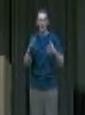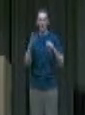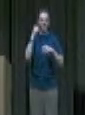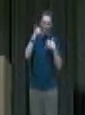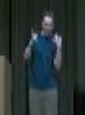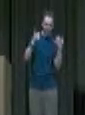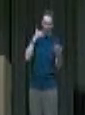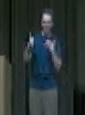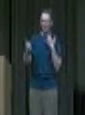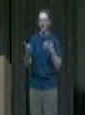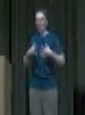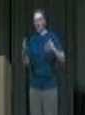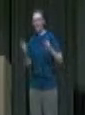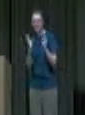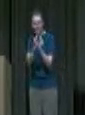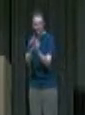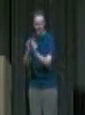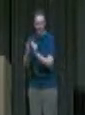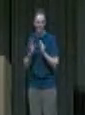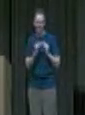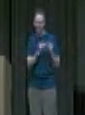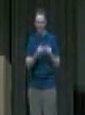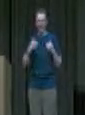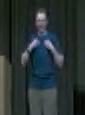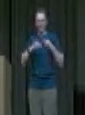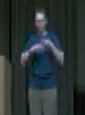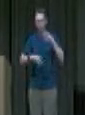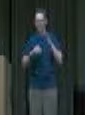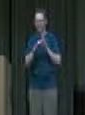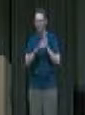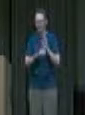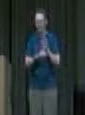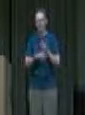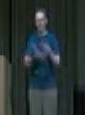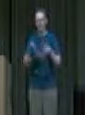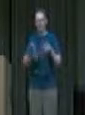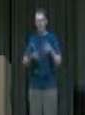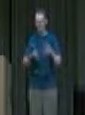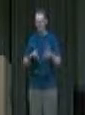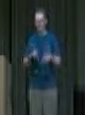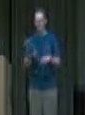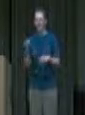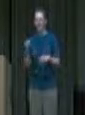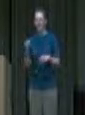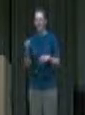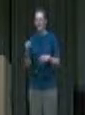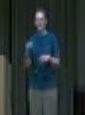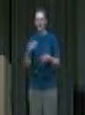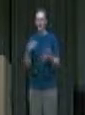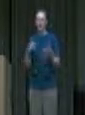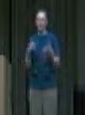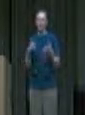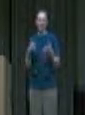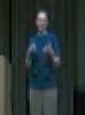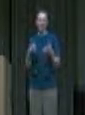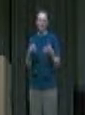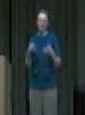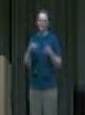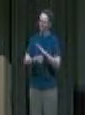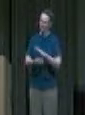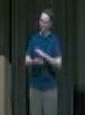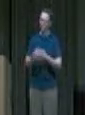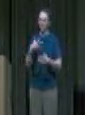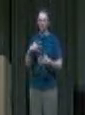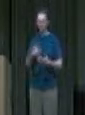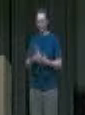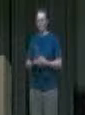meetings to have this list here of folks. And just want to emphasize